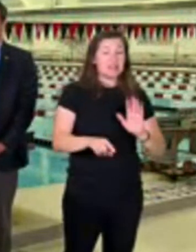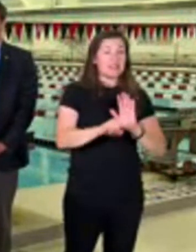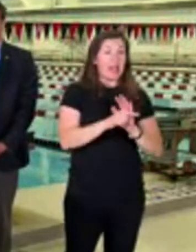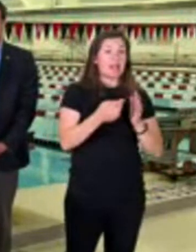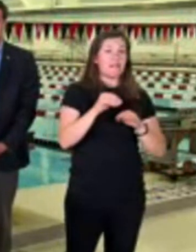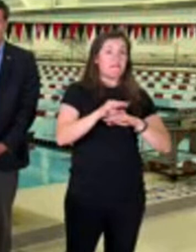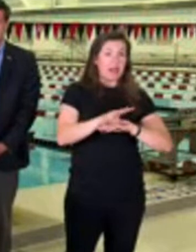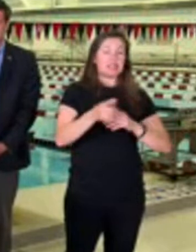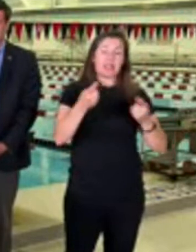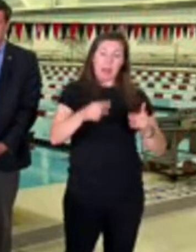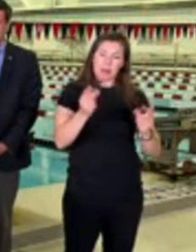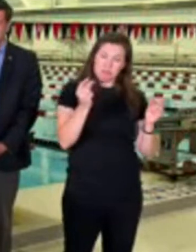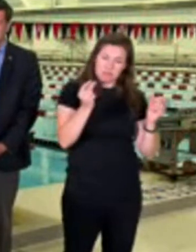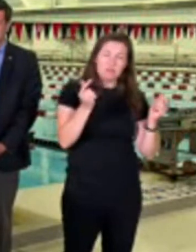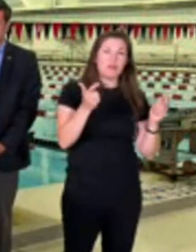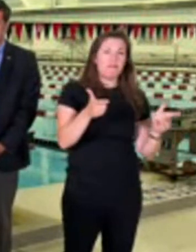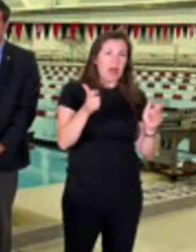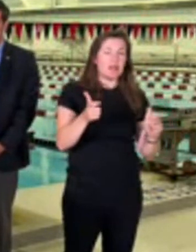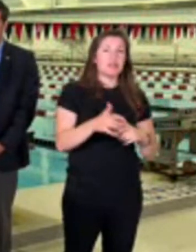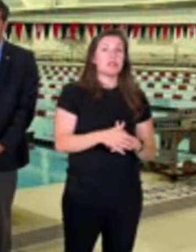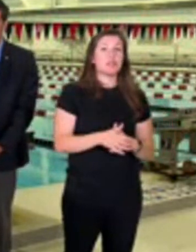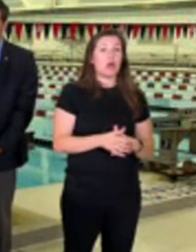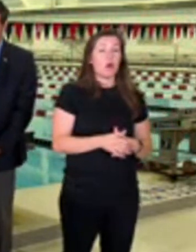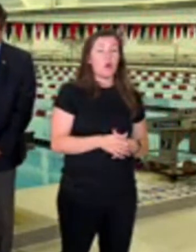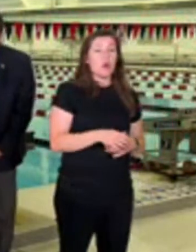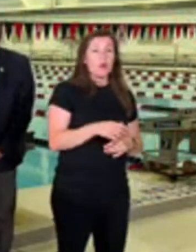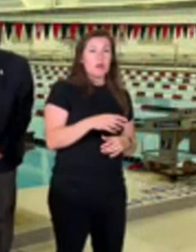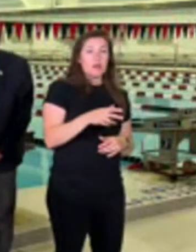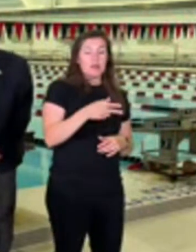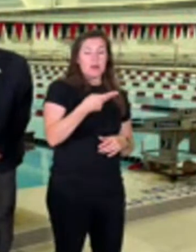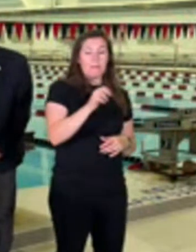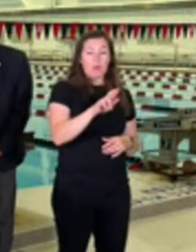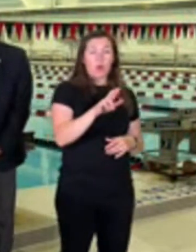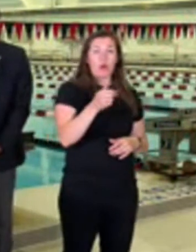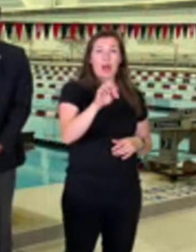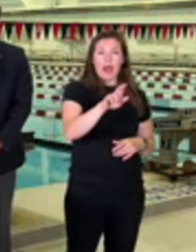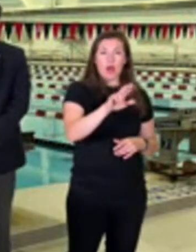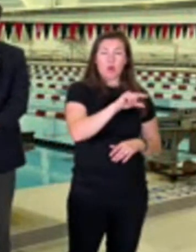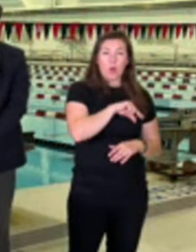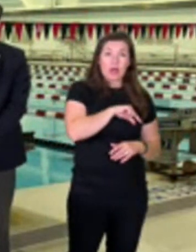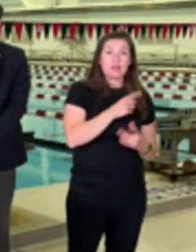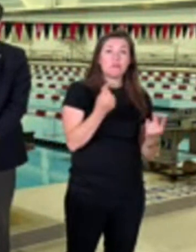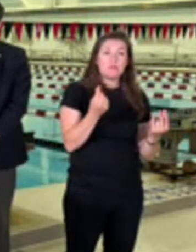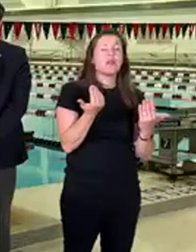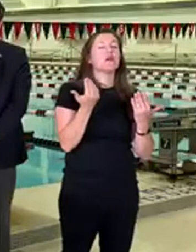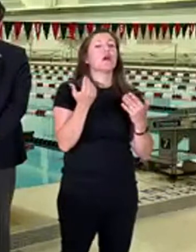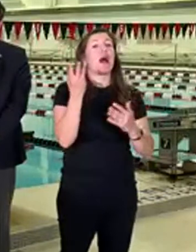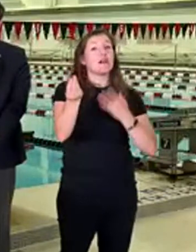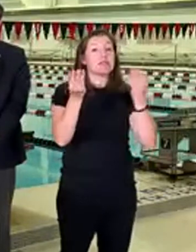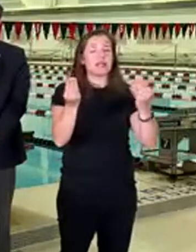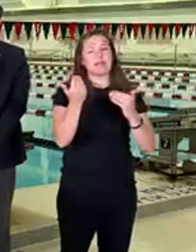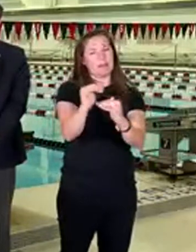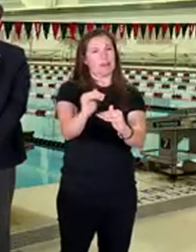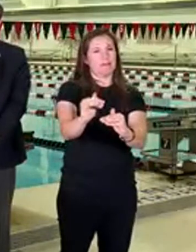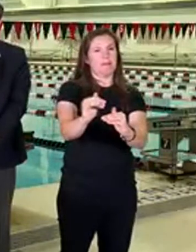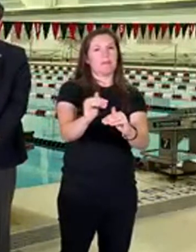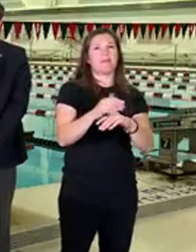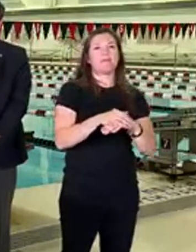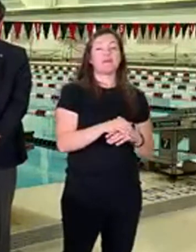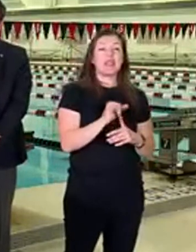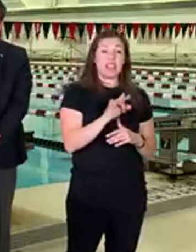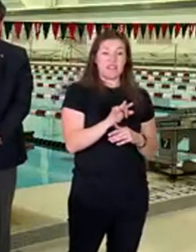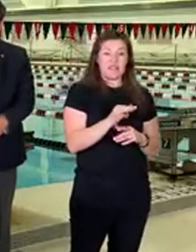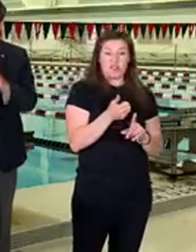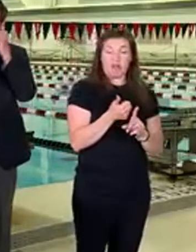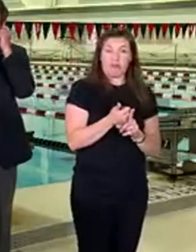can happen like that. So in these times of poor air quality, it's best to limit your outdoor activity, especially you're one of these